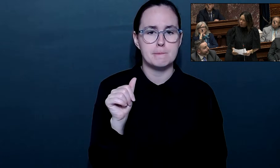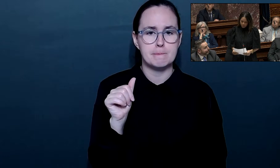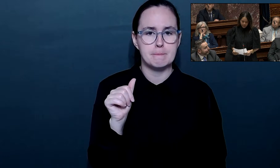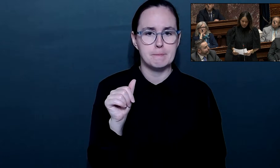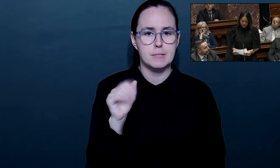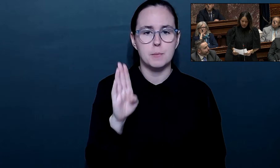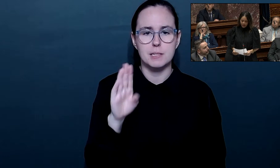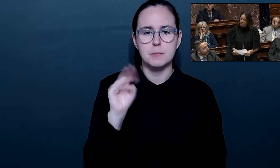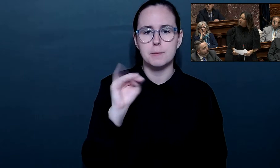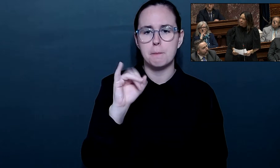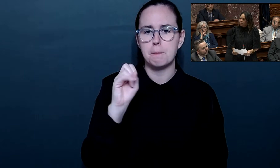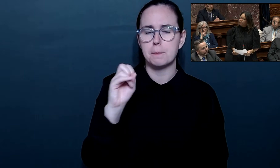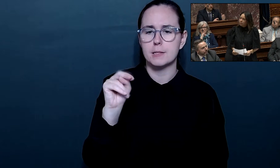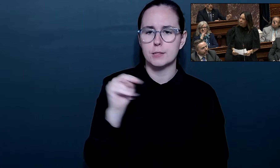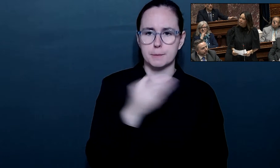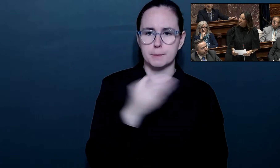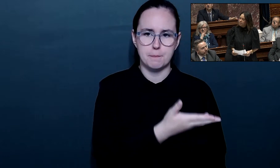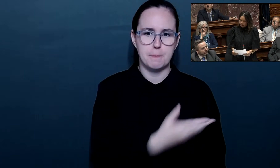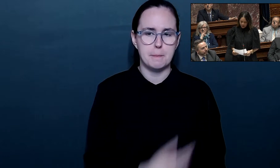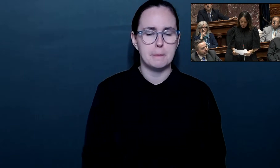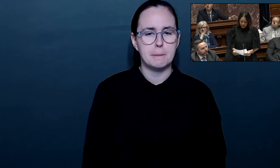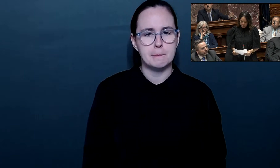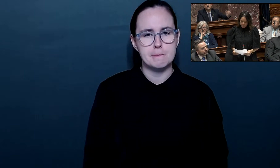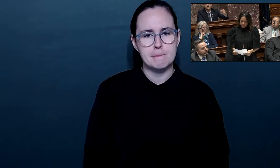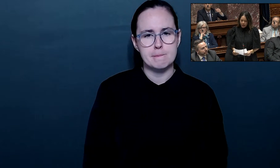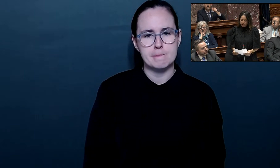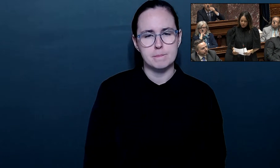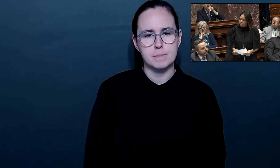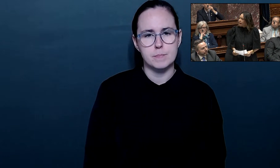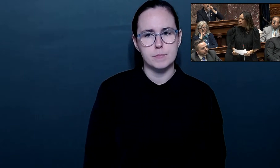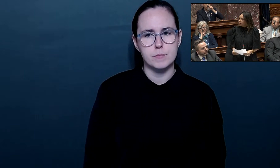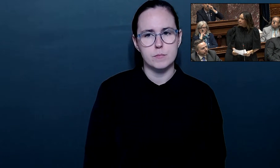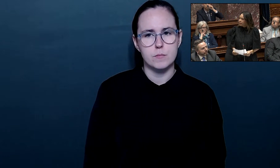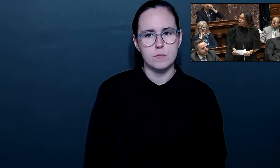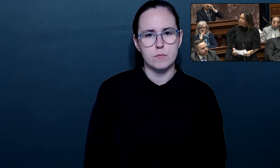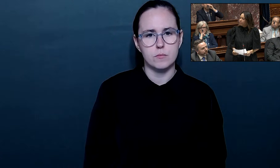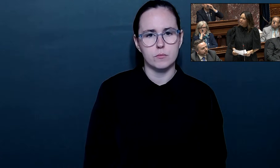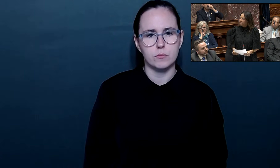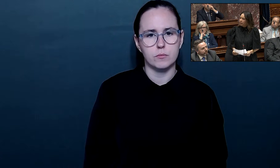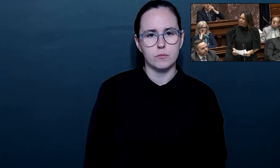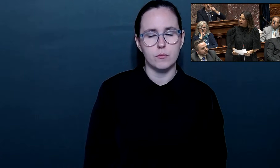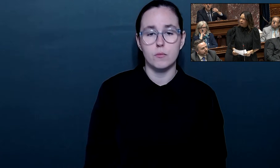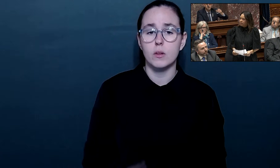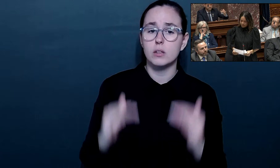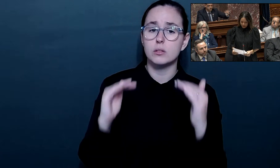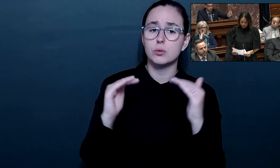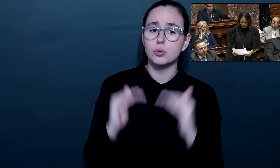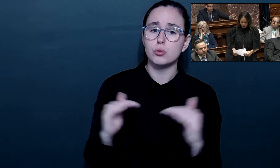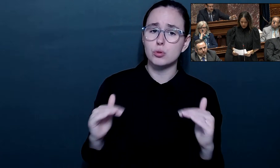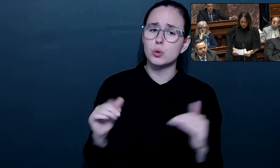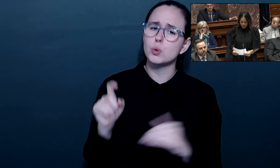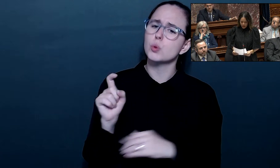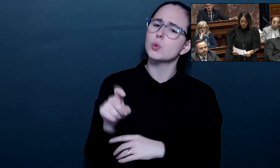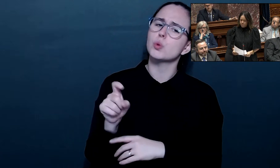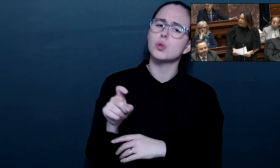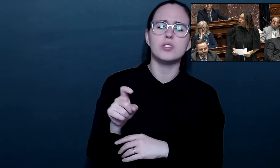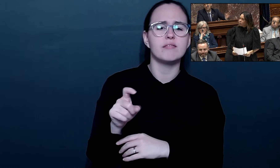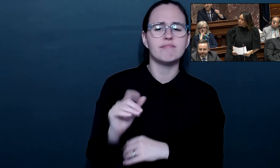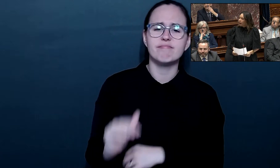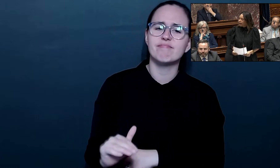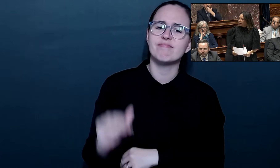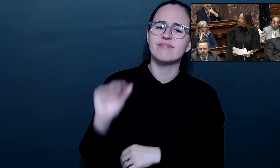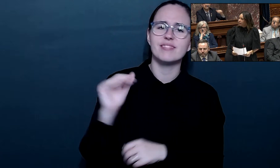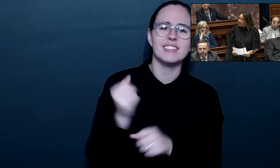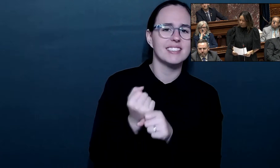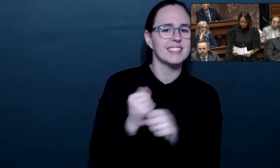safe homes and safe communities. But under this NDP government, they aren't. In my